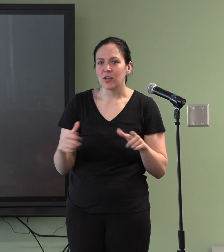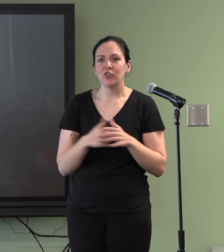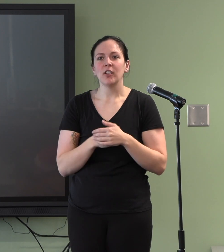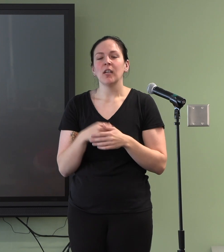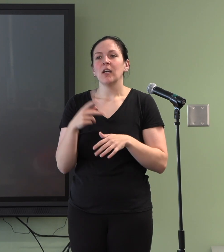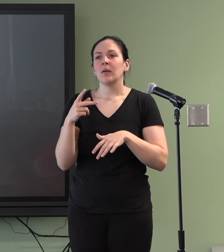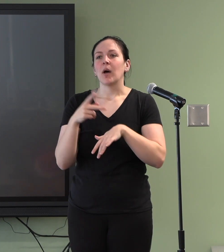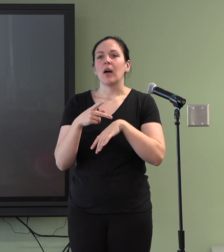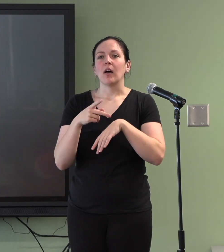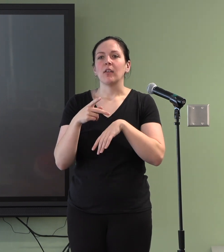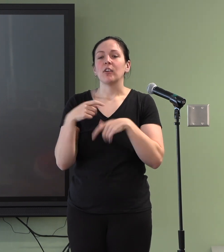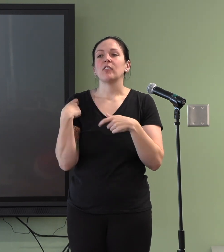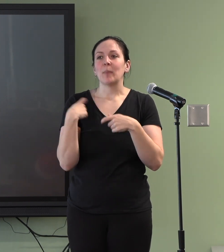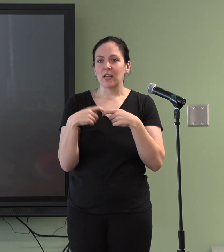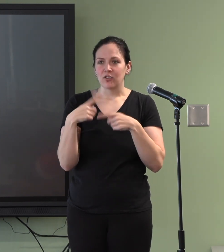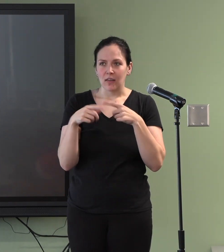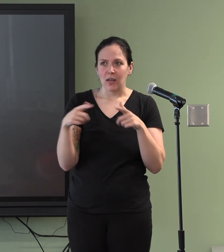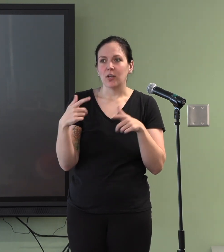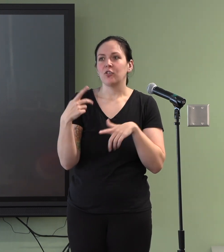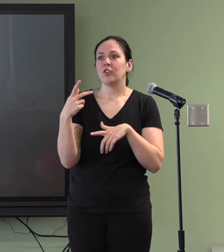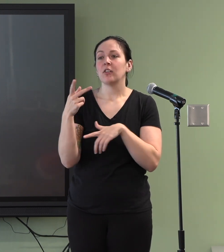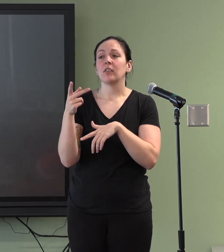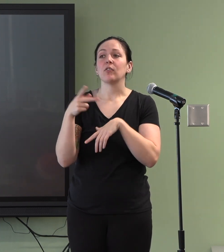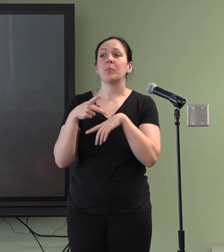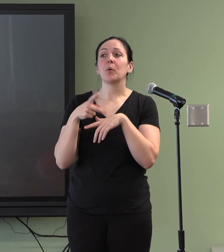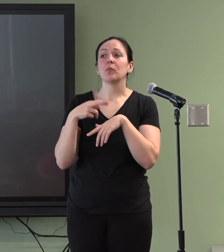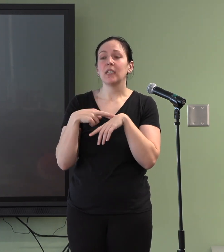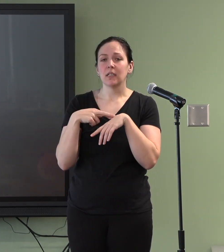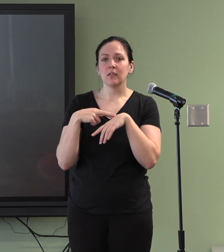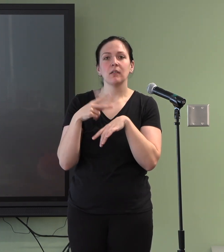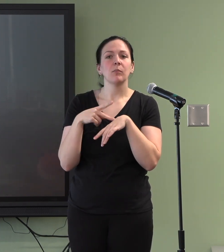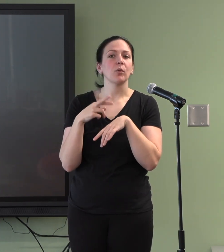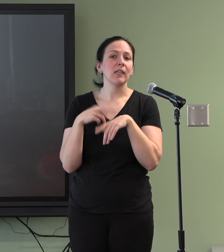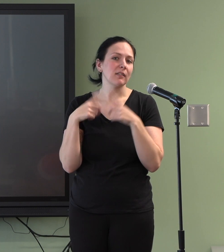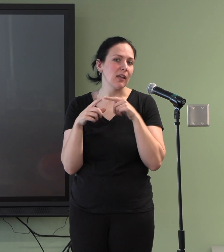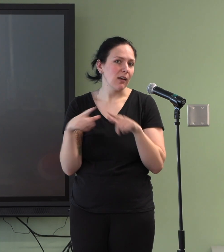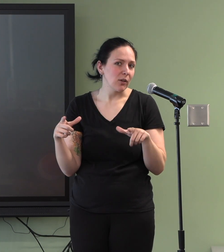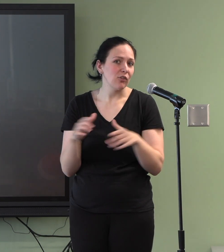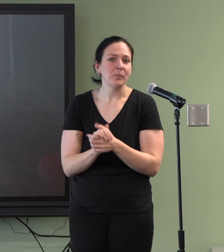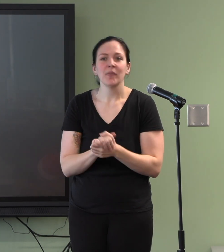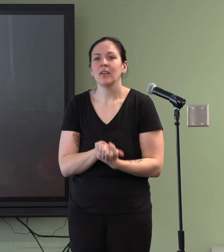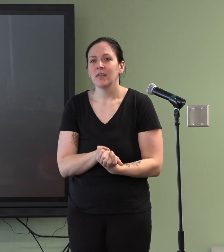Language. There is Spanish Sign Language. There's Puerto Rican Sign Language.